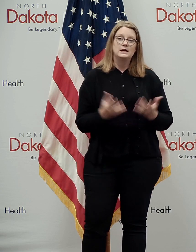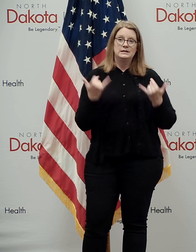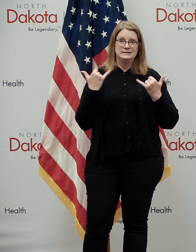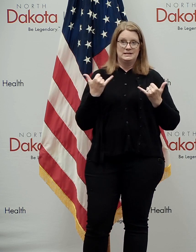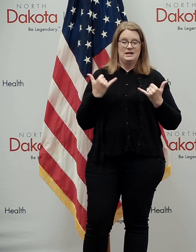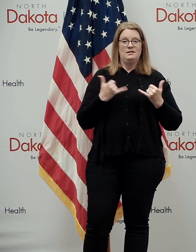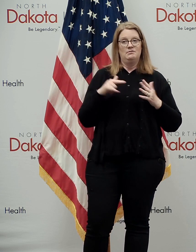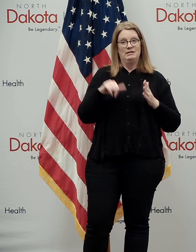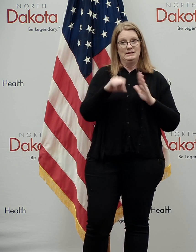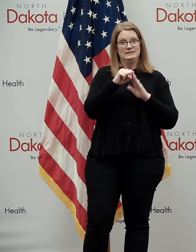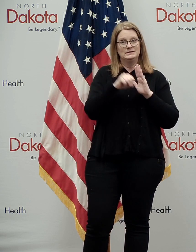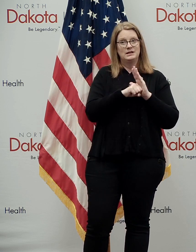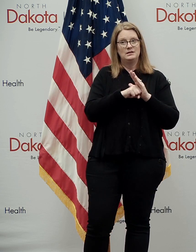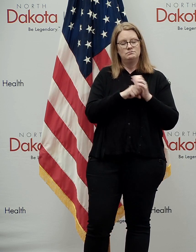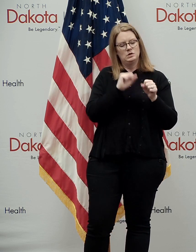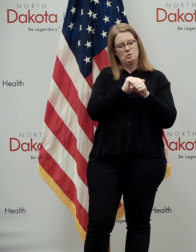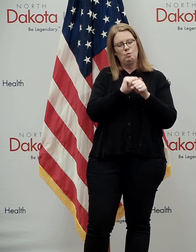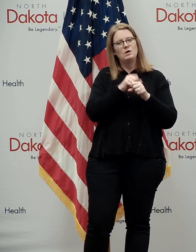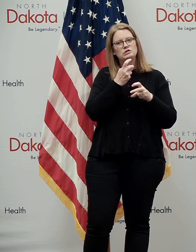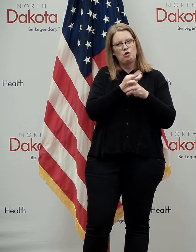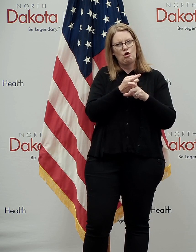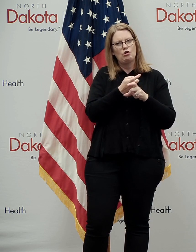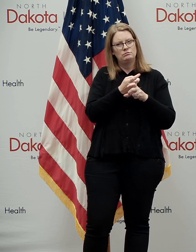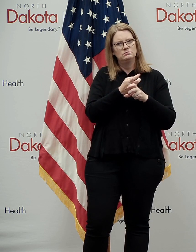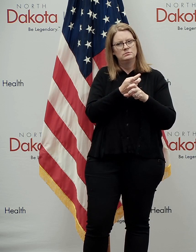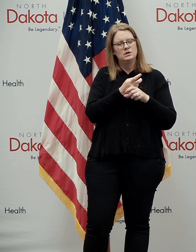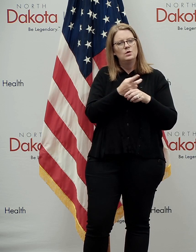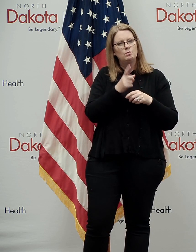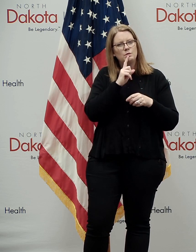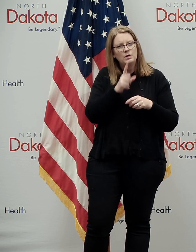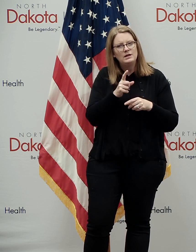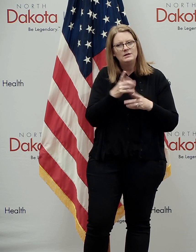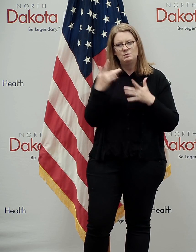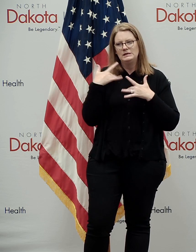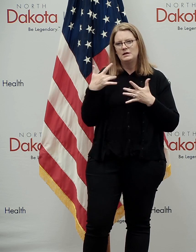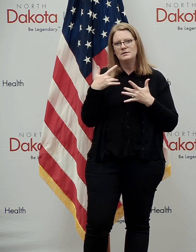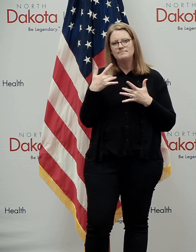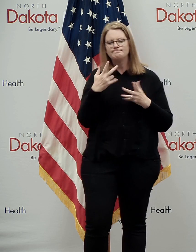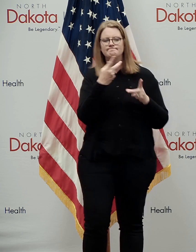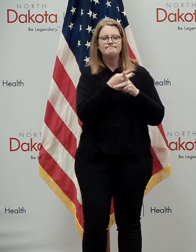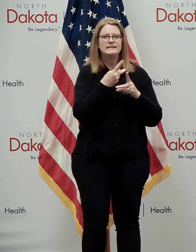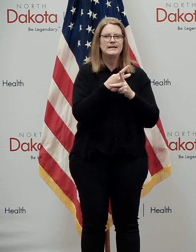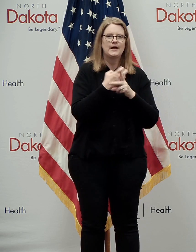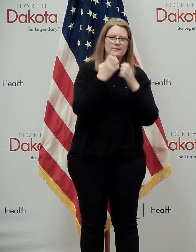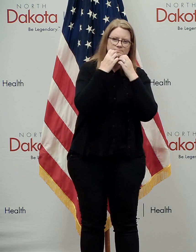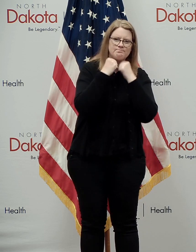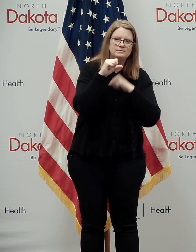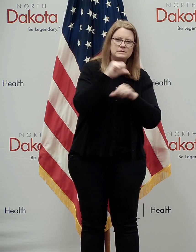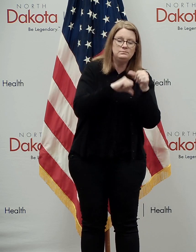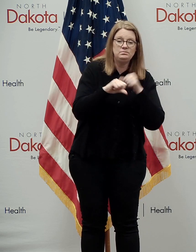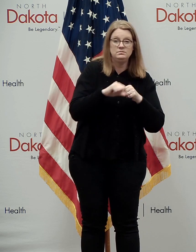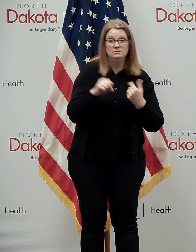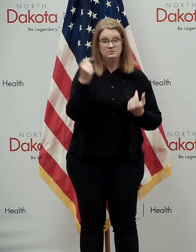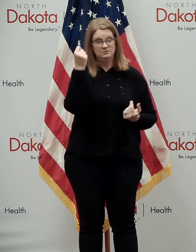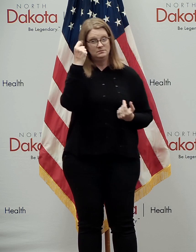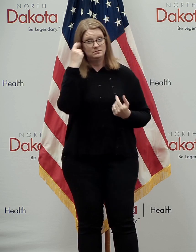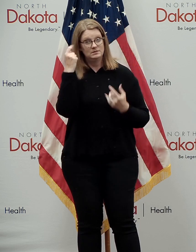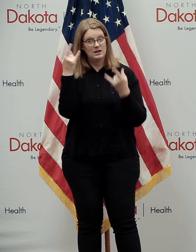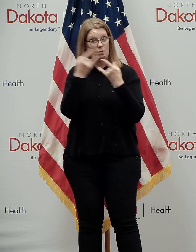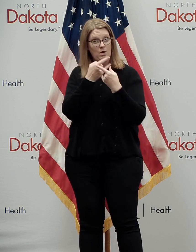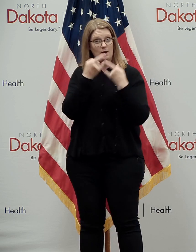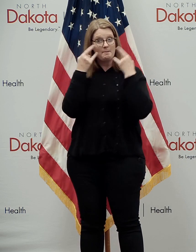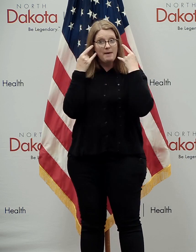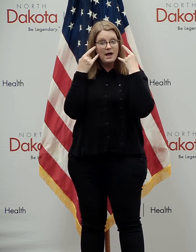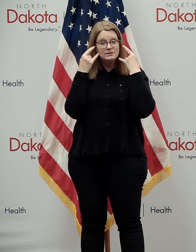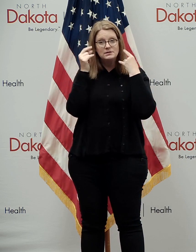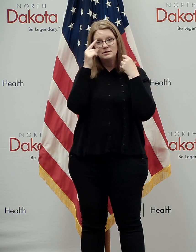state that works hard to take care of each other. That's been part of our nature since the very beginning. And wearing a mask and